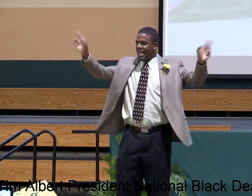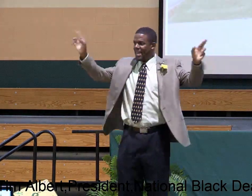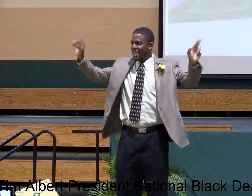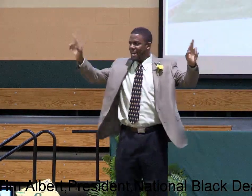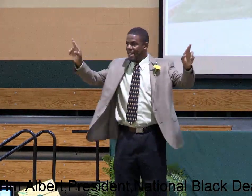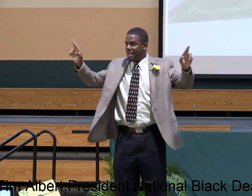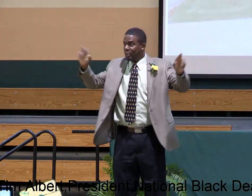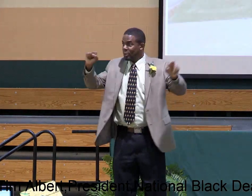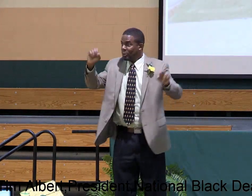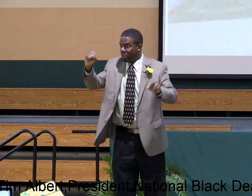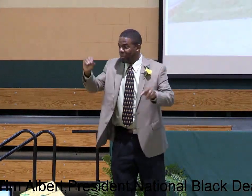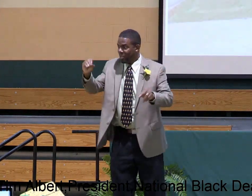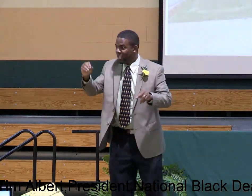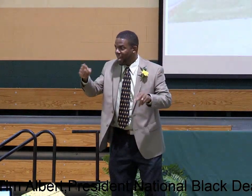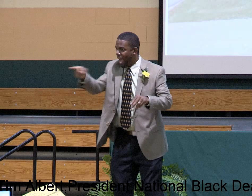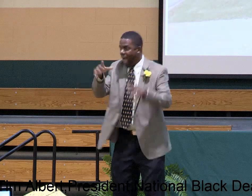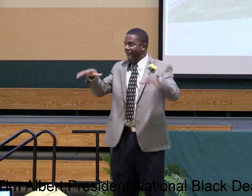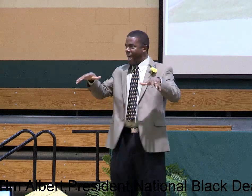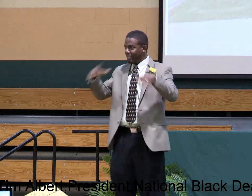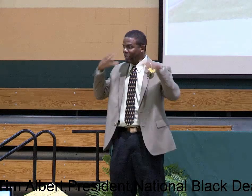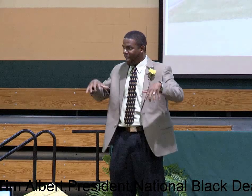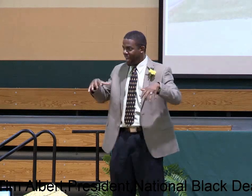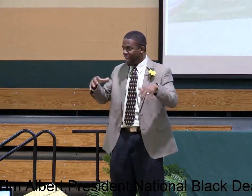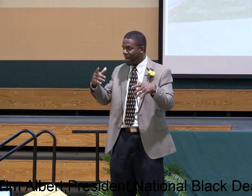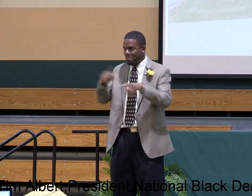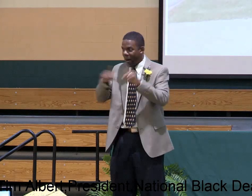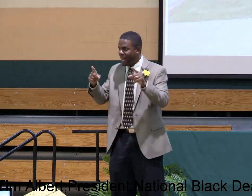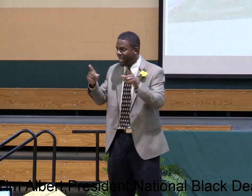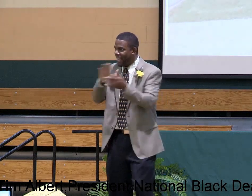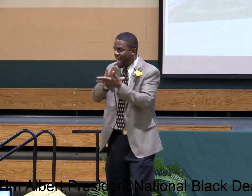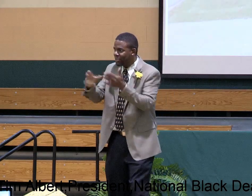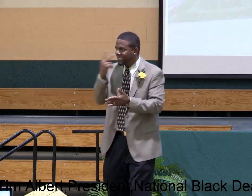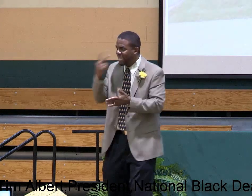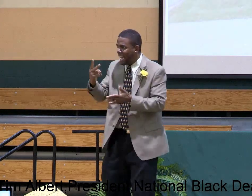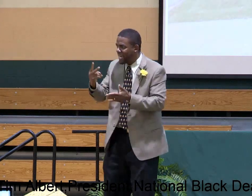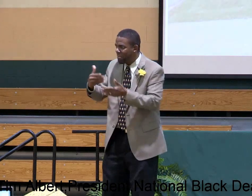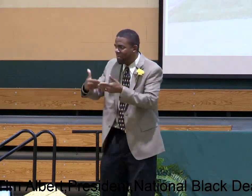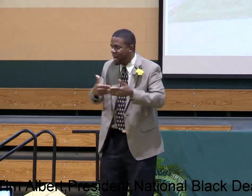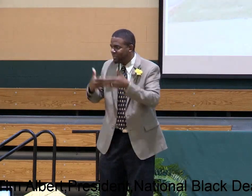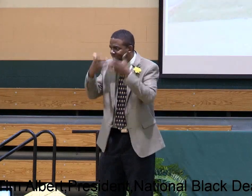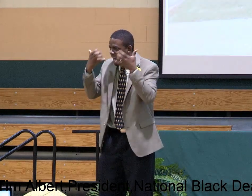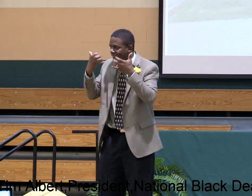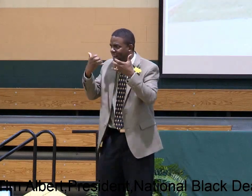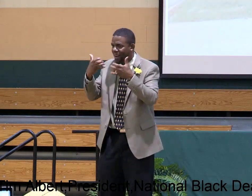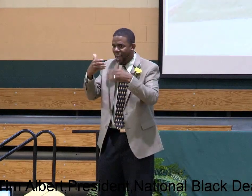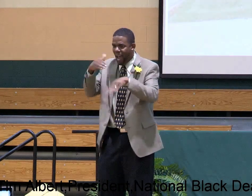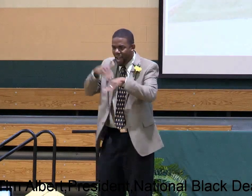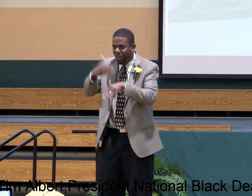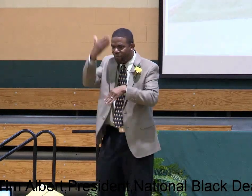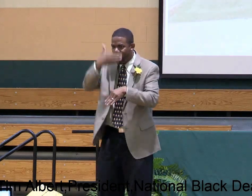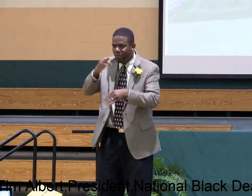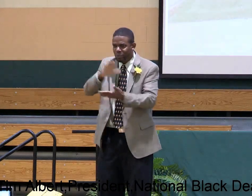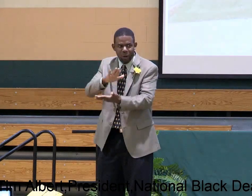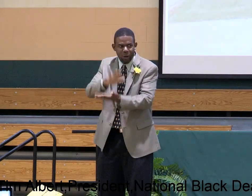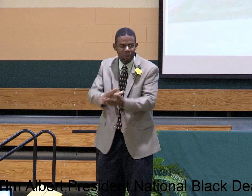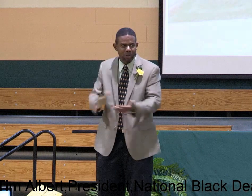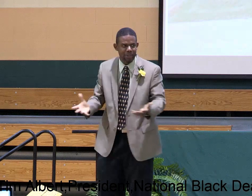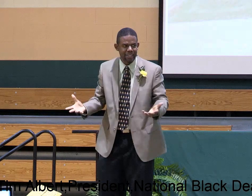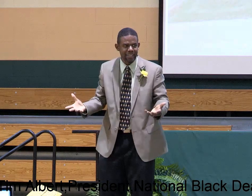They were ready to go, weren't they? So yeah, so here you are. It's nice to look back and see yourselves as cubs dropped off